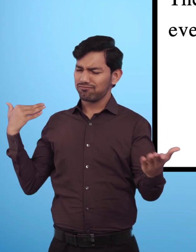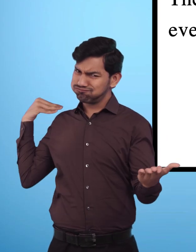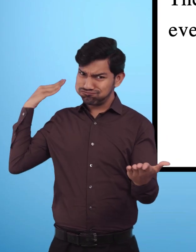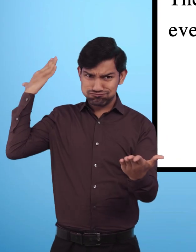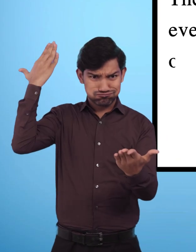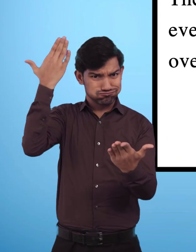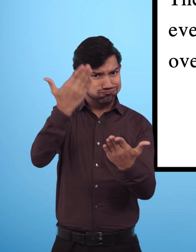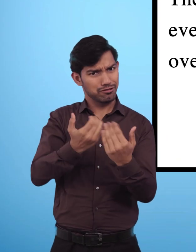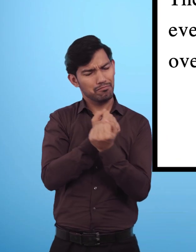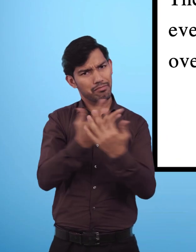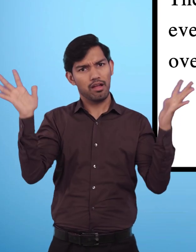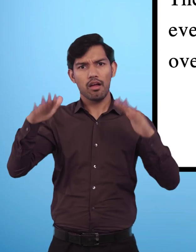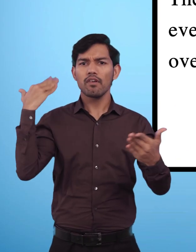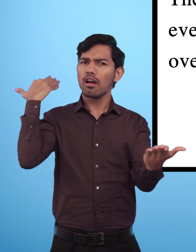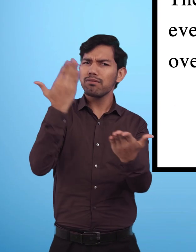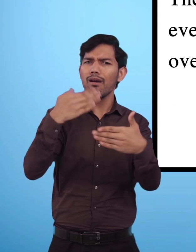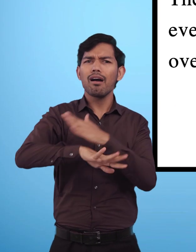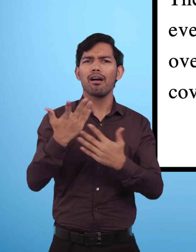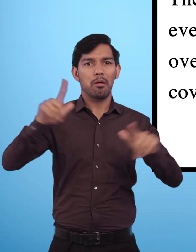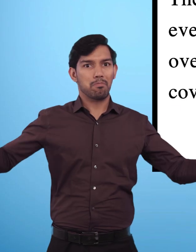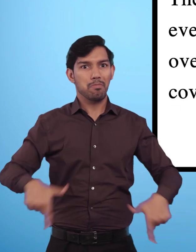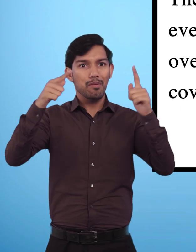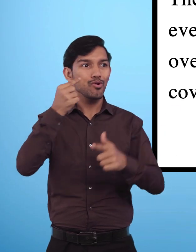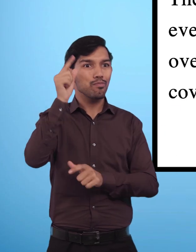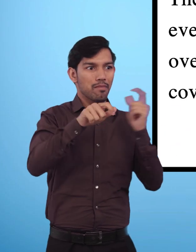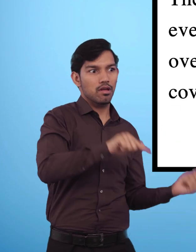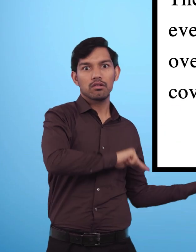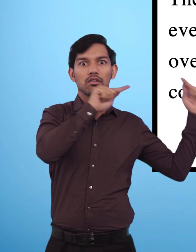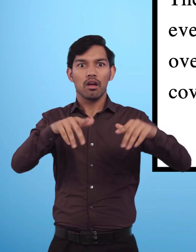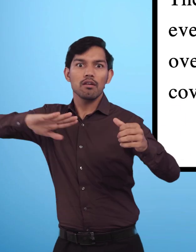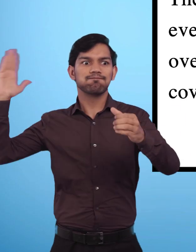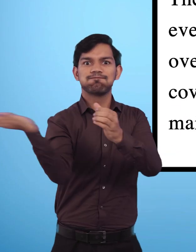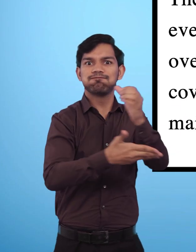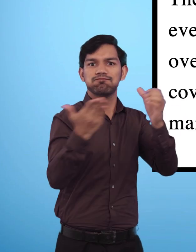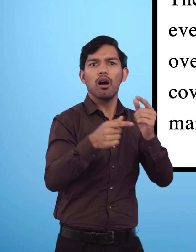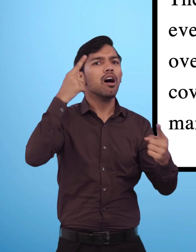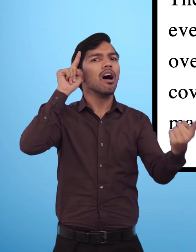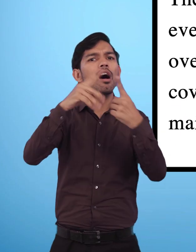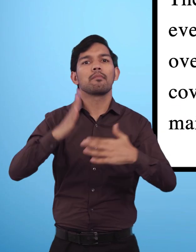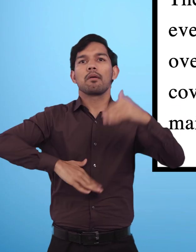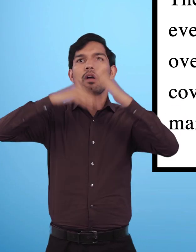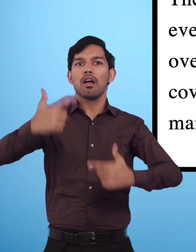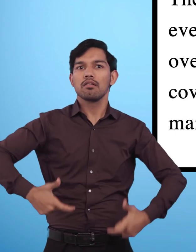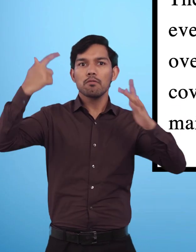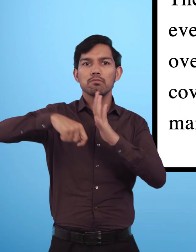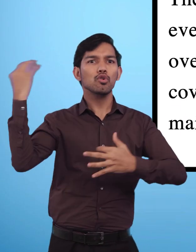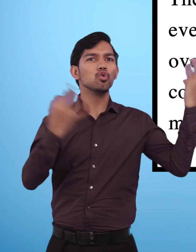However, over the years, the forest cover has been decreasing, mainly due to human activities